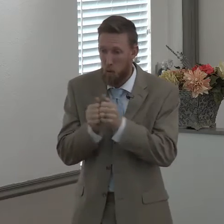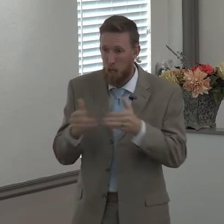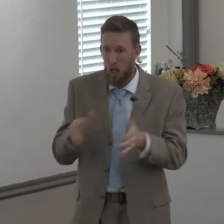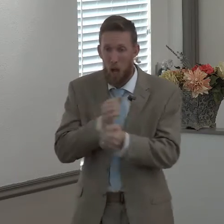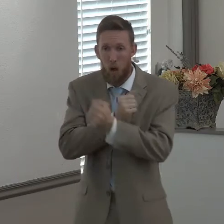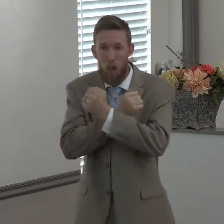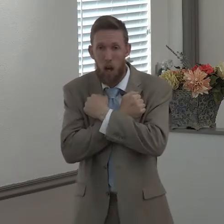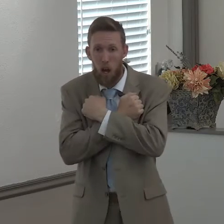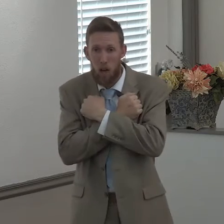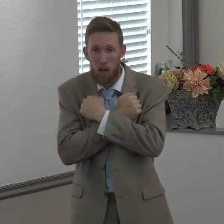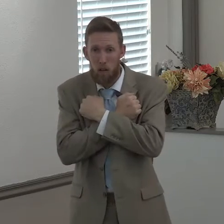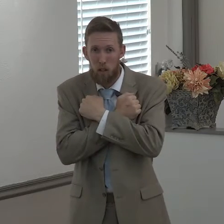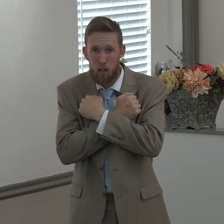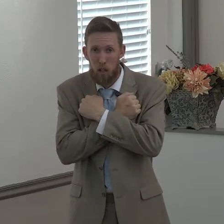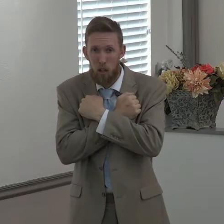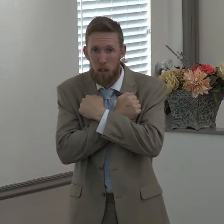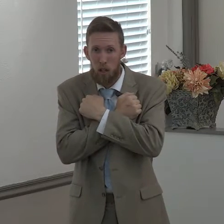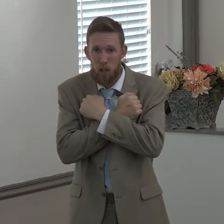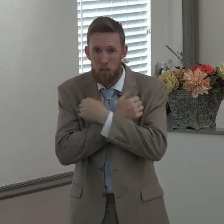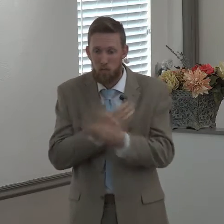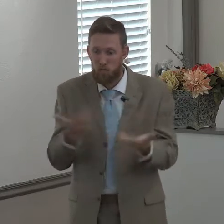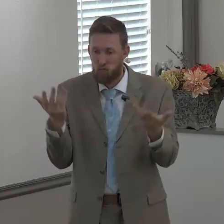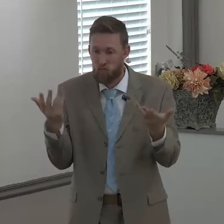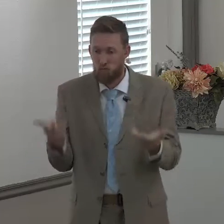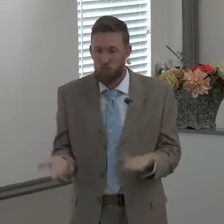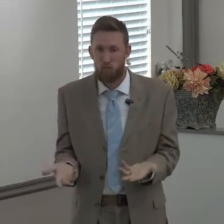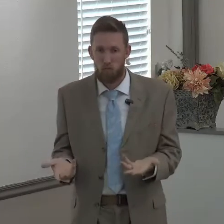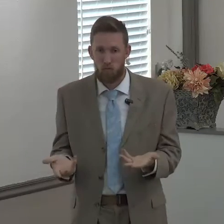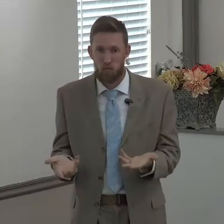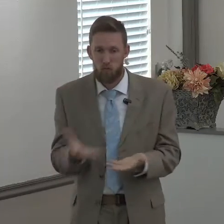noise. It accomplishes nothing.